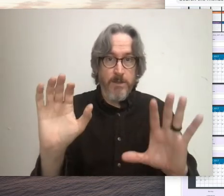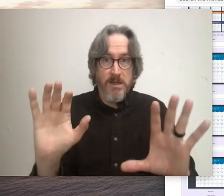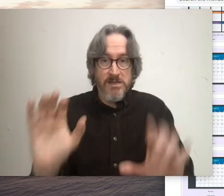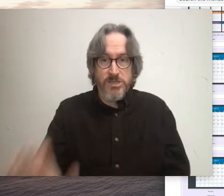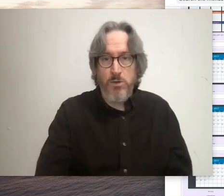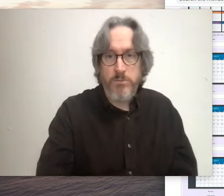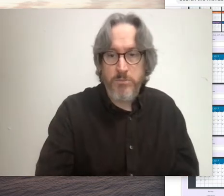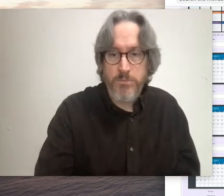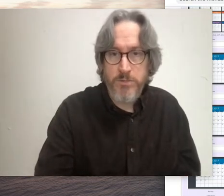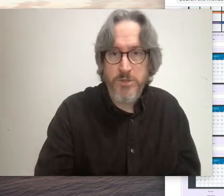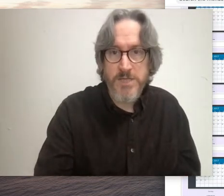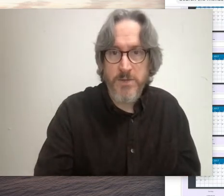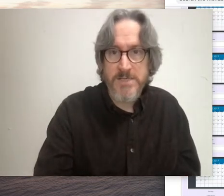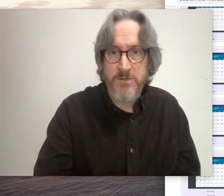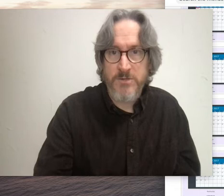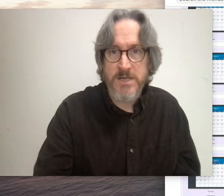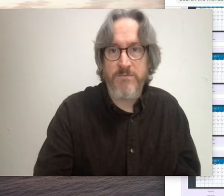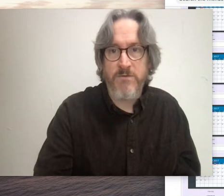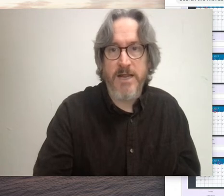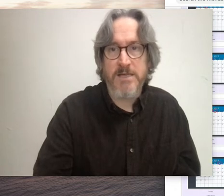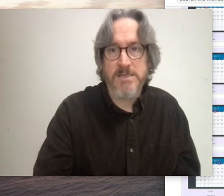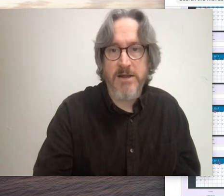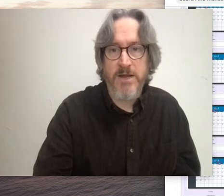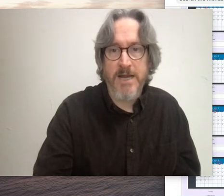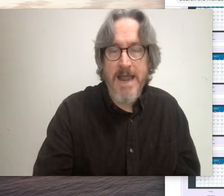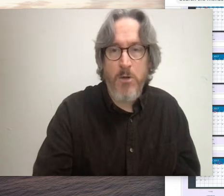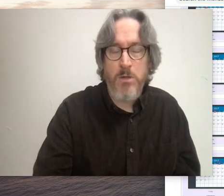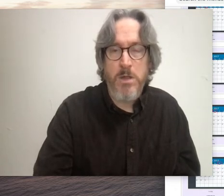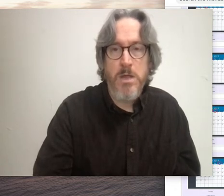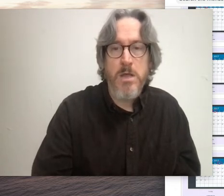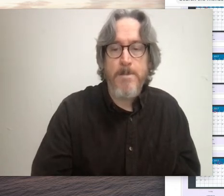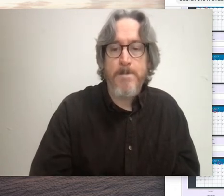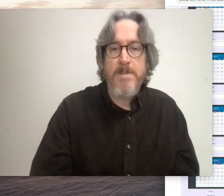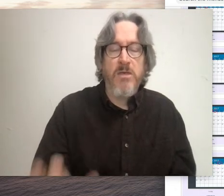Okay. So Tuesday, Wednesday, Thursday, Friday, Saturday. Now,